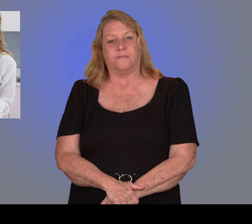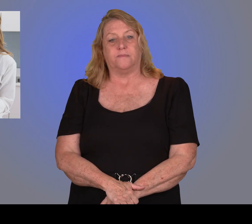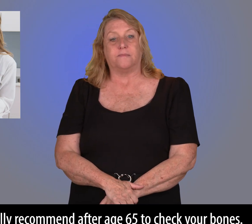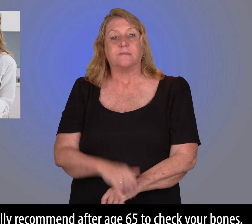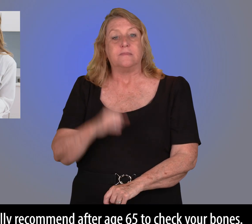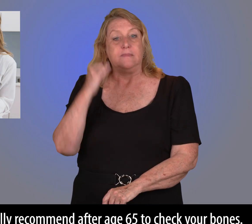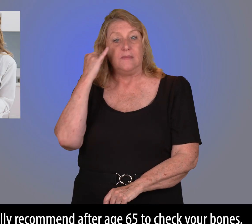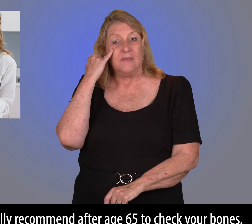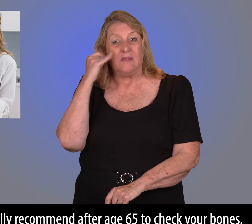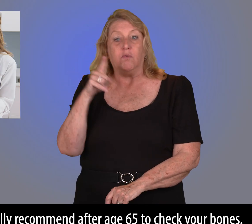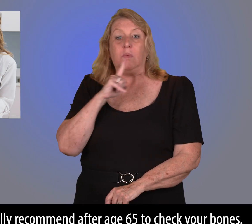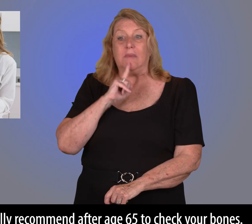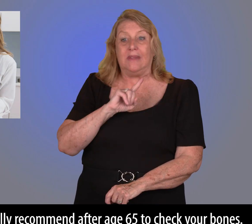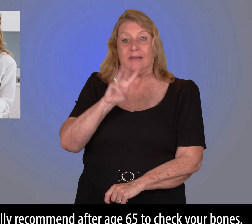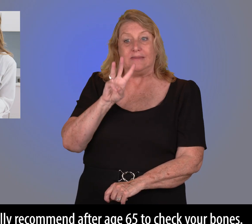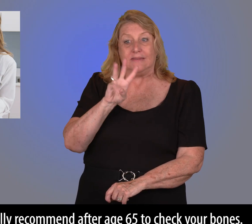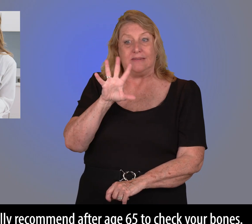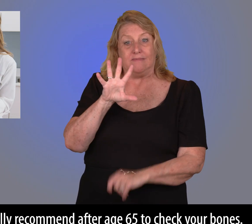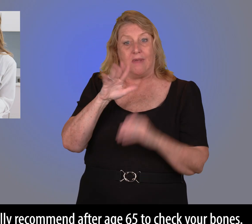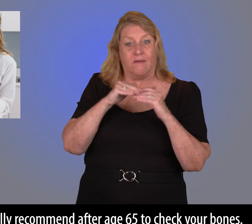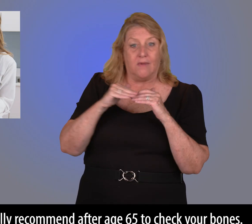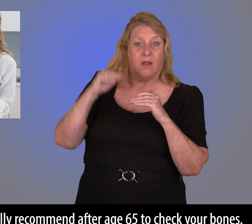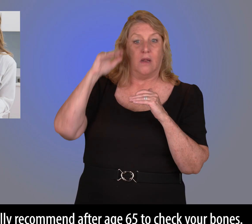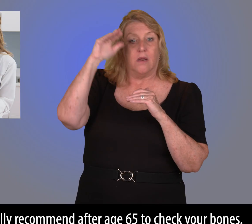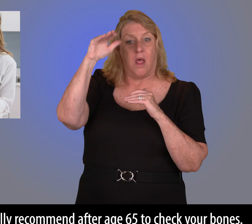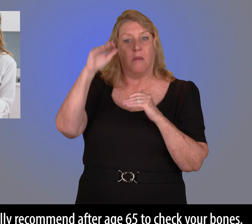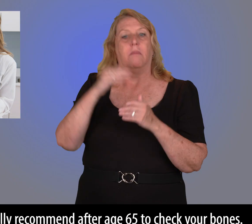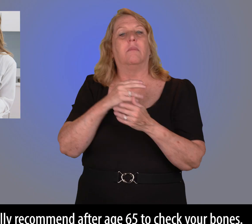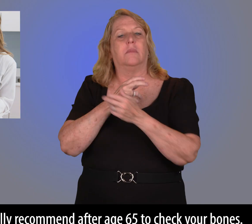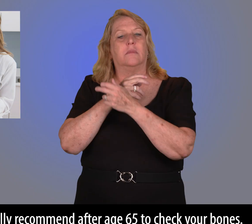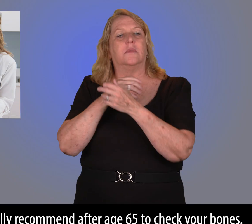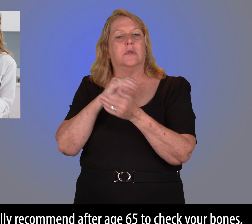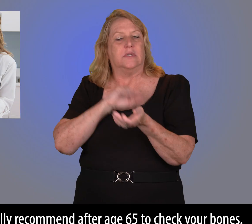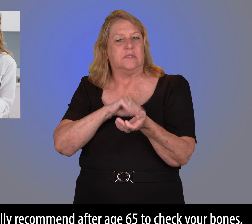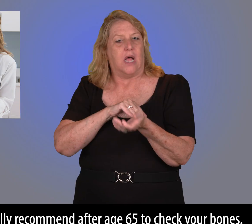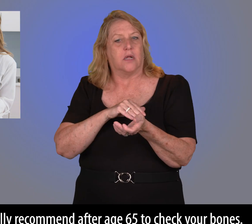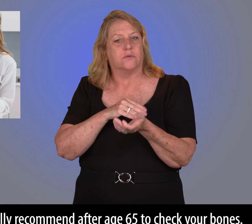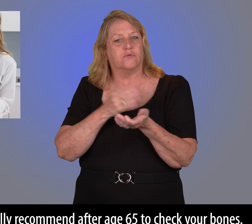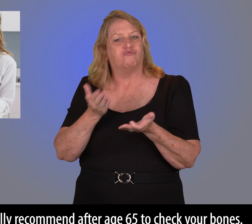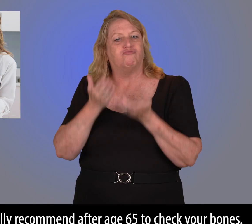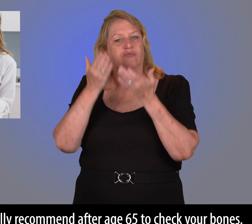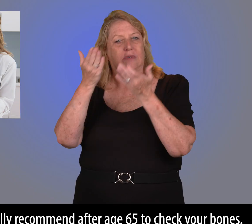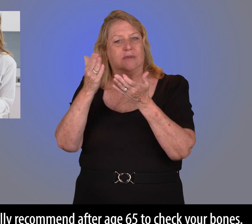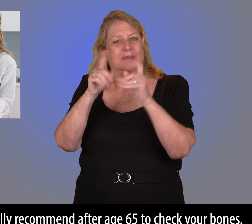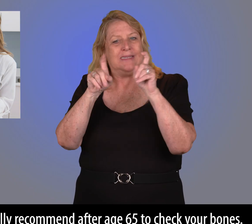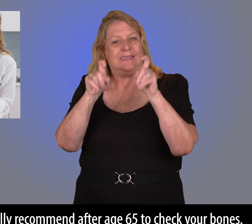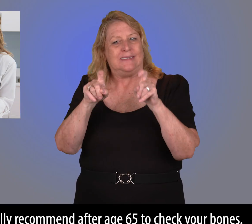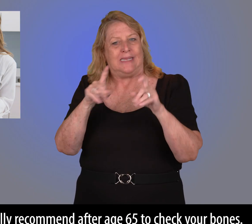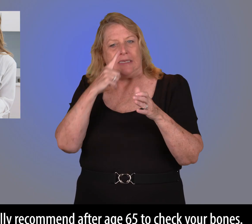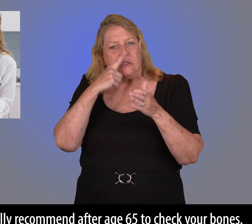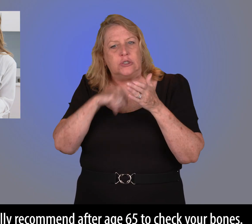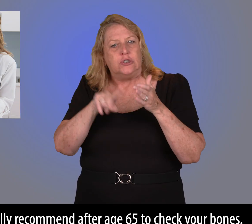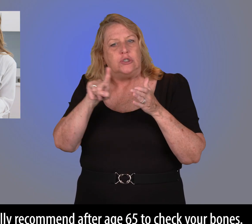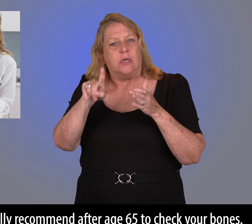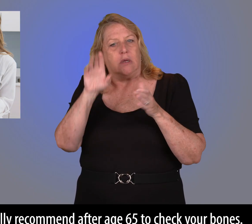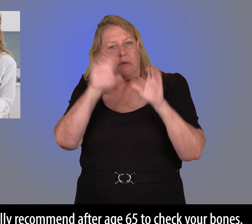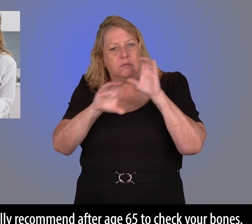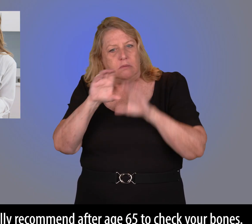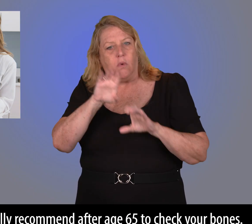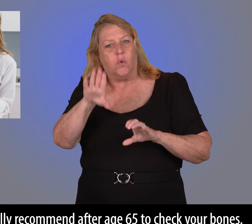A bone density test is typically recommended after age 65 to check your bones.